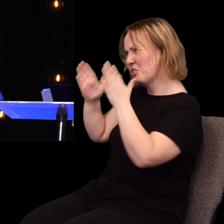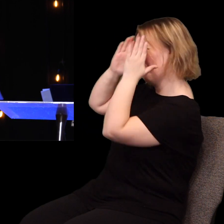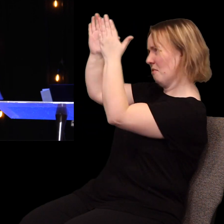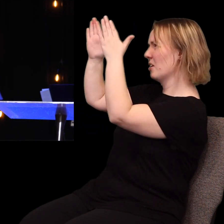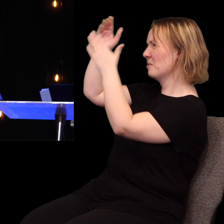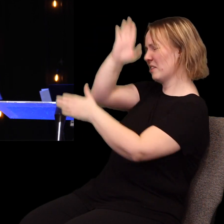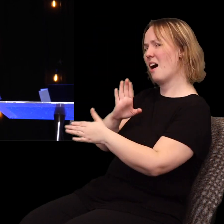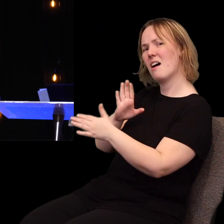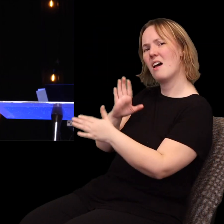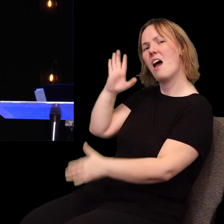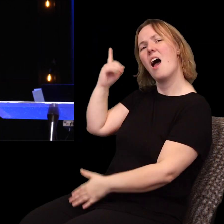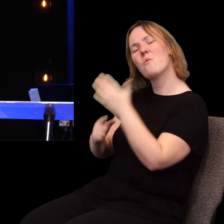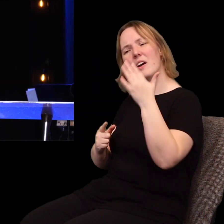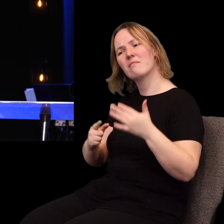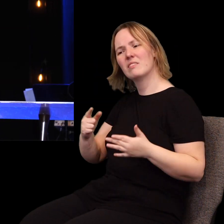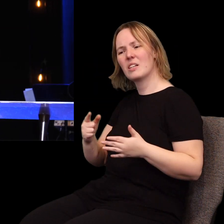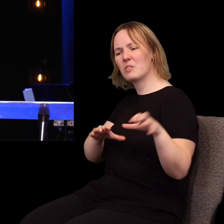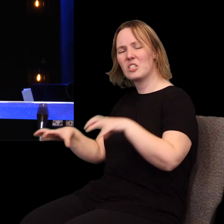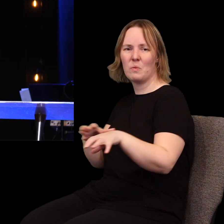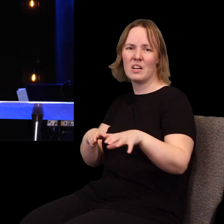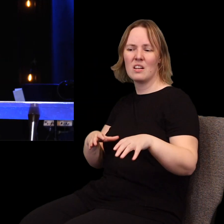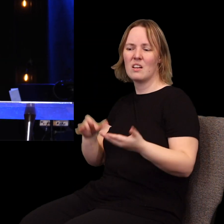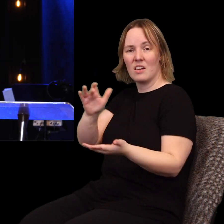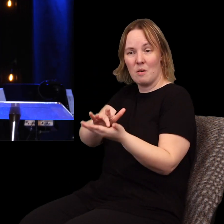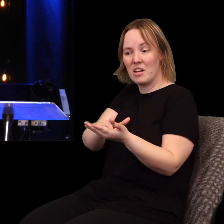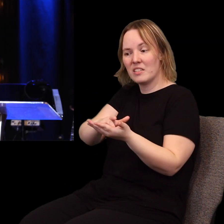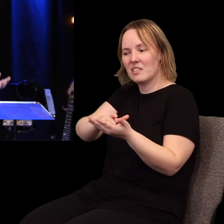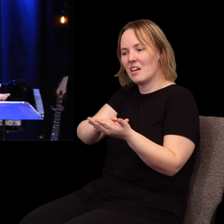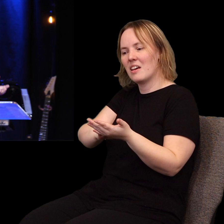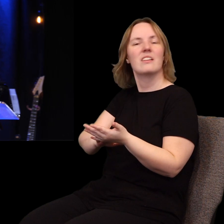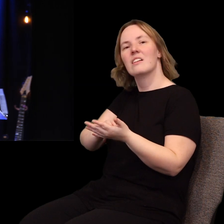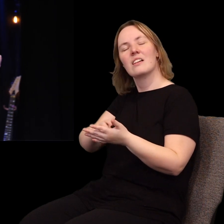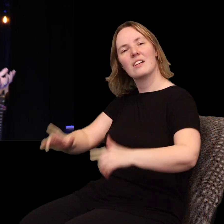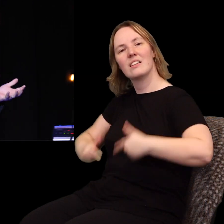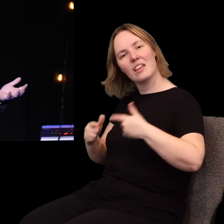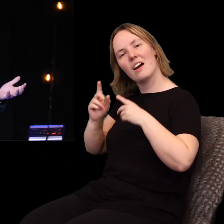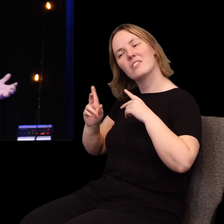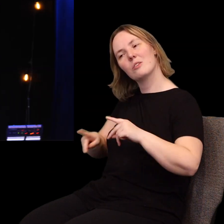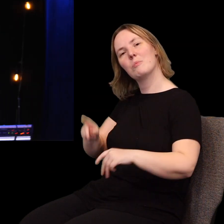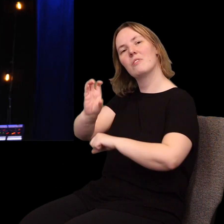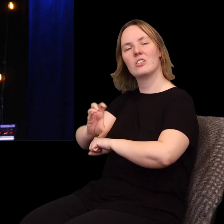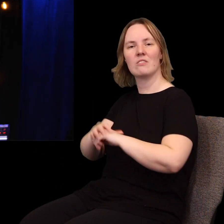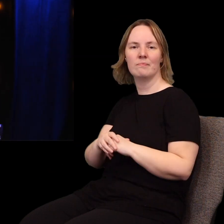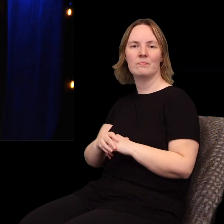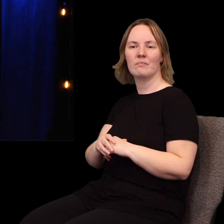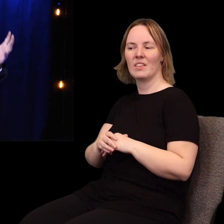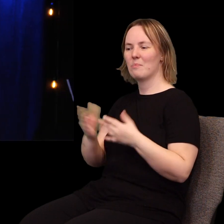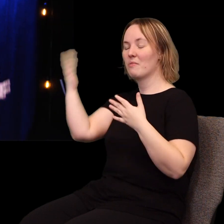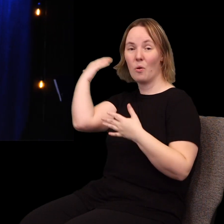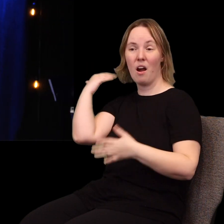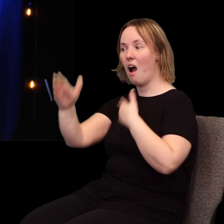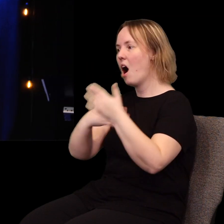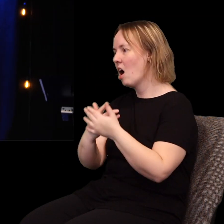us back on track with what it was the Lord was doing in our midst and doing in our individual lives and as a congregation, what He was calling us to before all